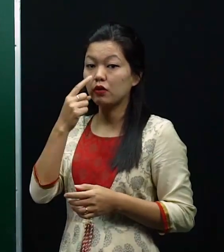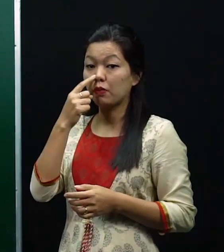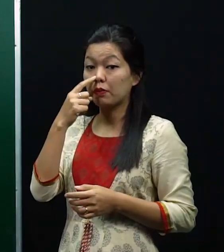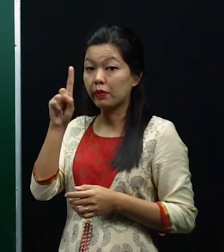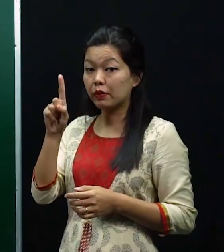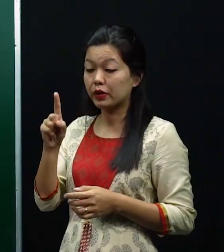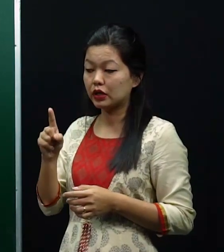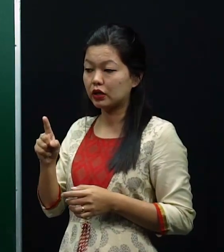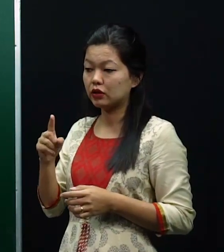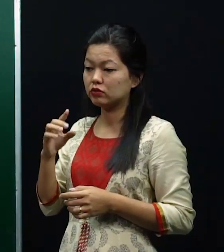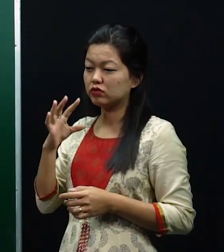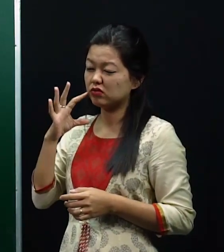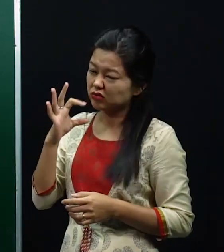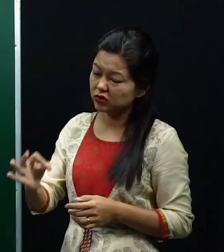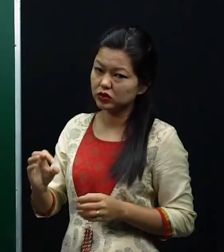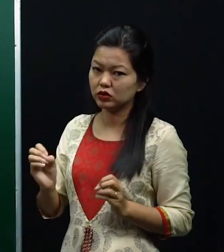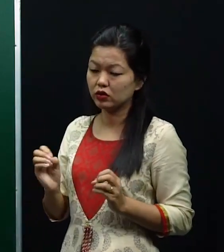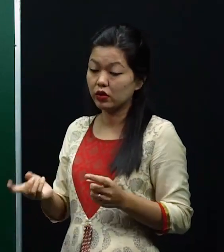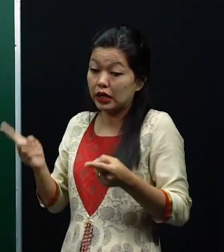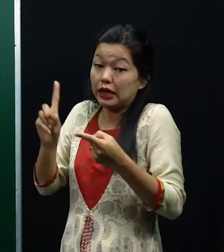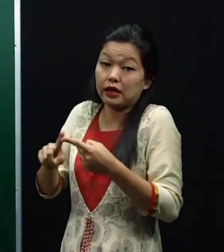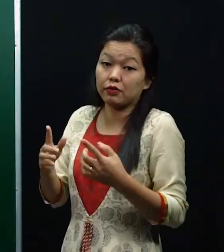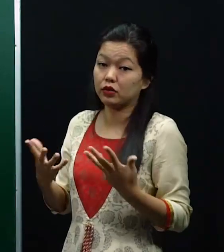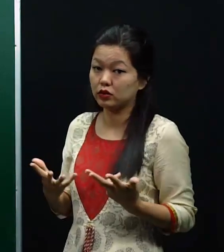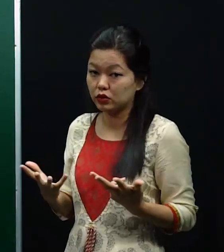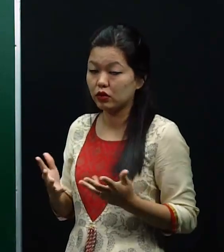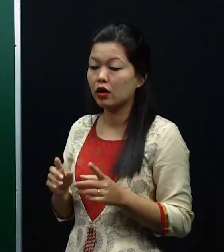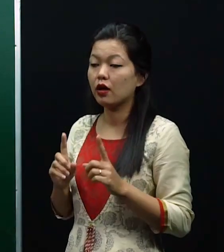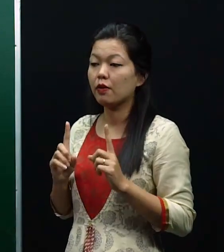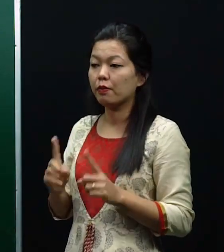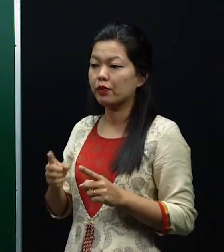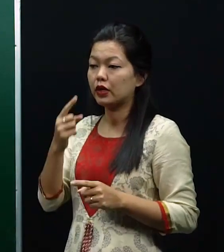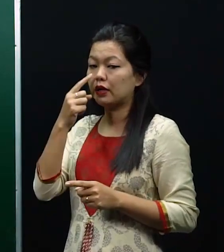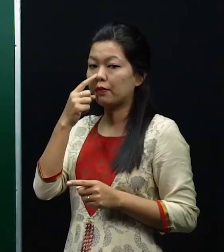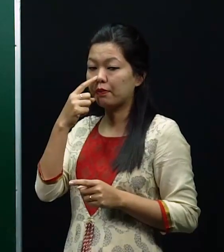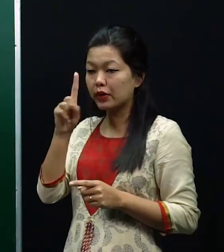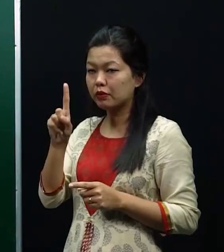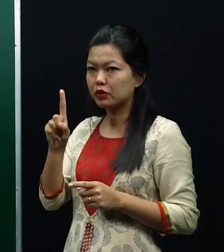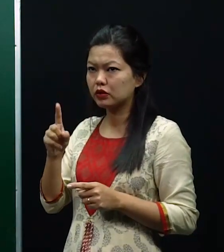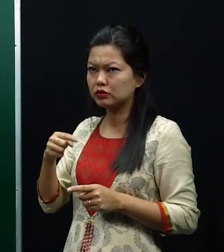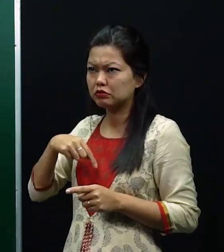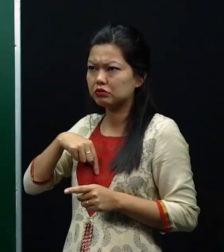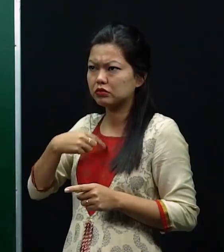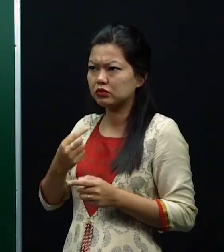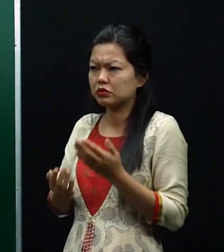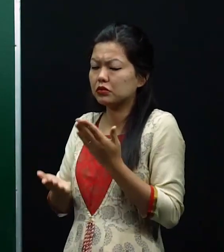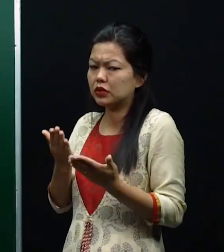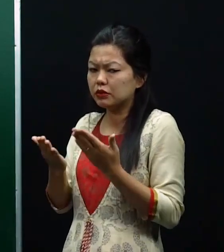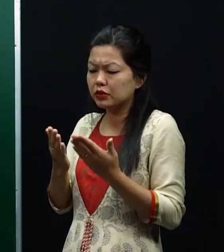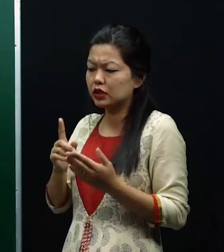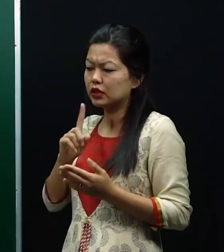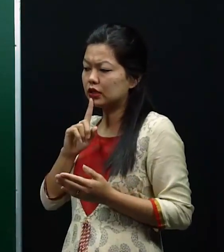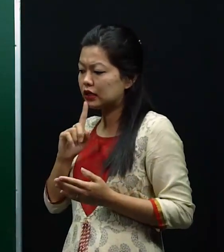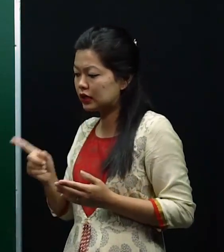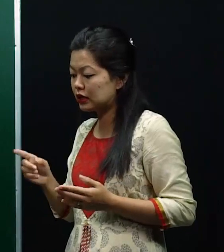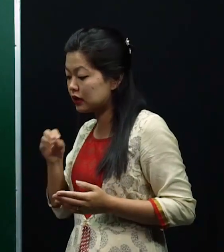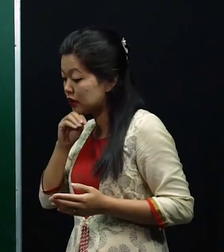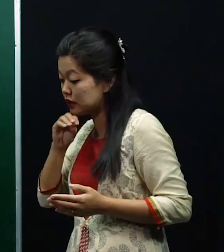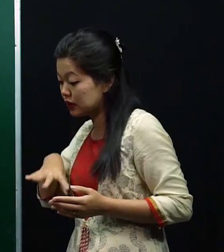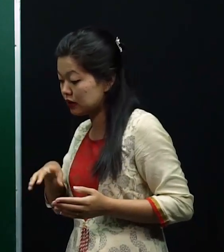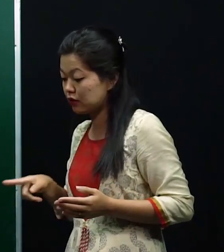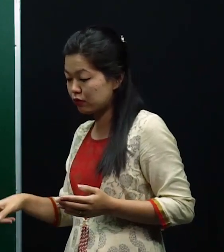him. See, we have experienced this a lot of times when some younger children comes and asks questions to ask. We do not just want